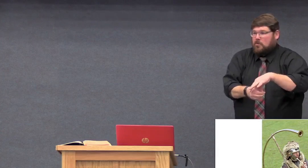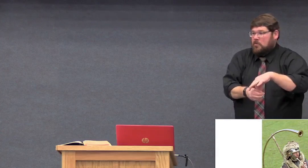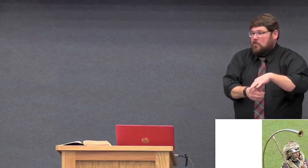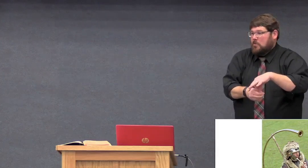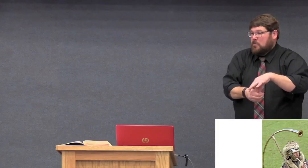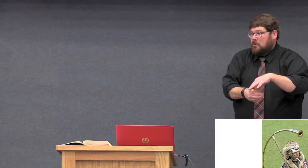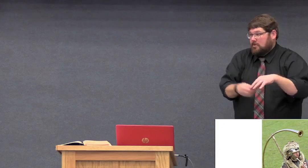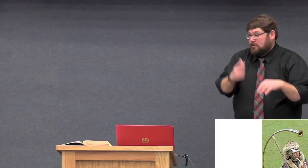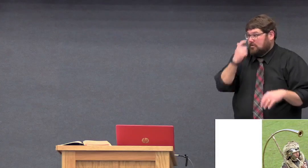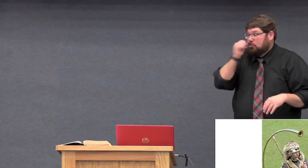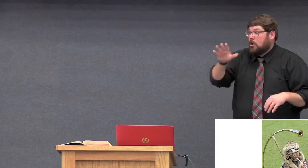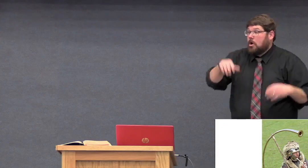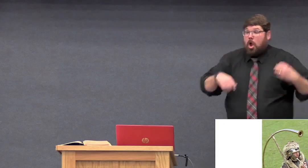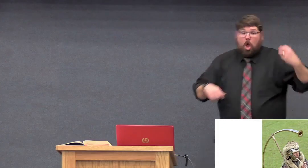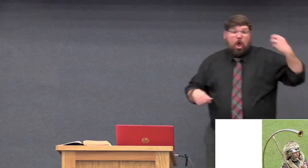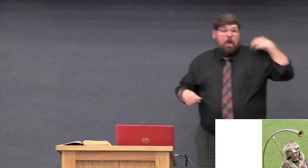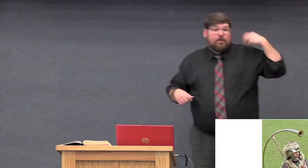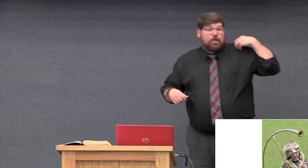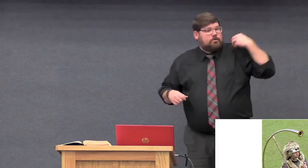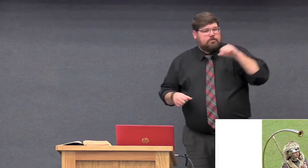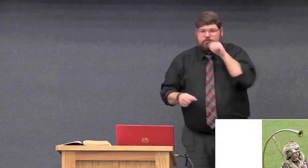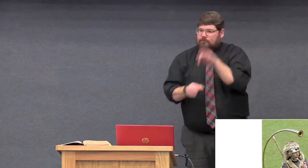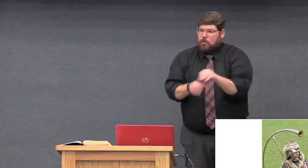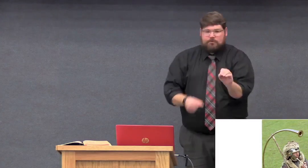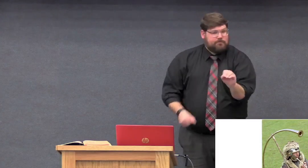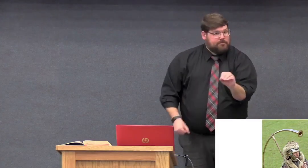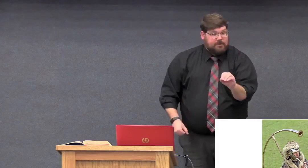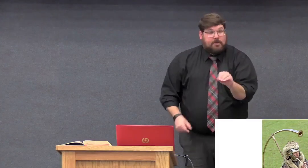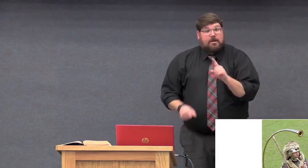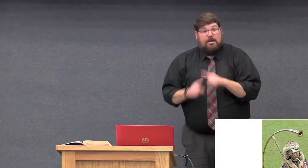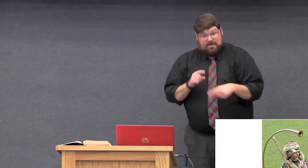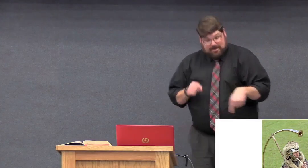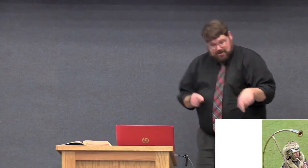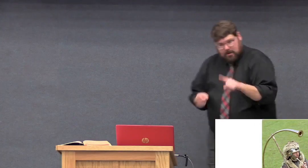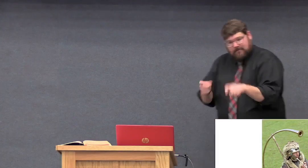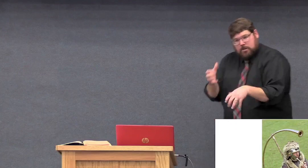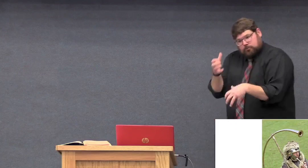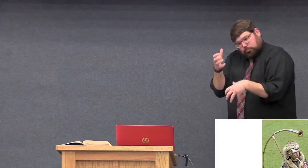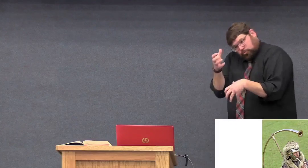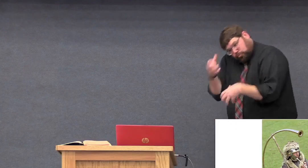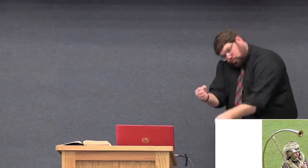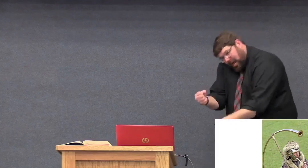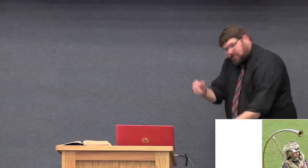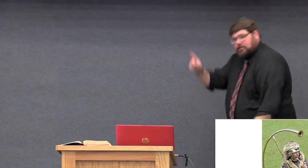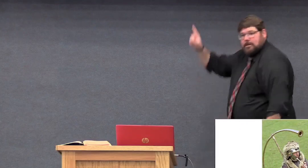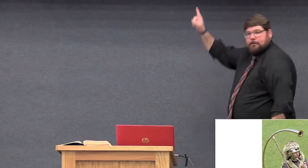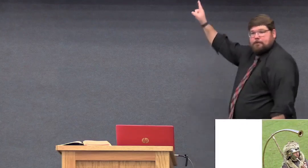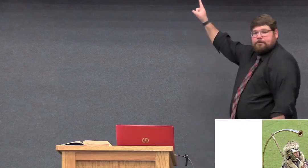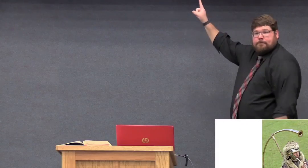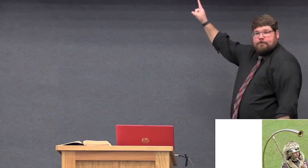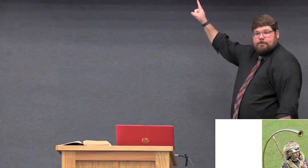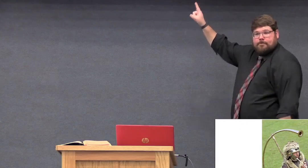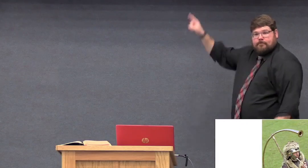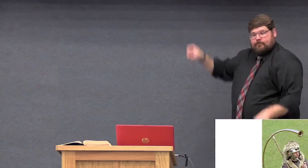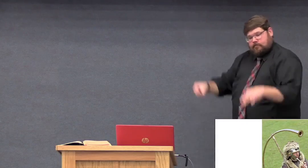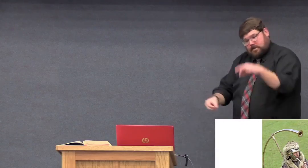was so important that the Roman soldiers would vote on who had this job. It wasn't the officers that chose